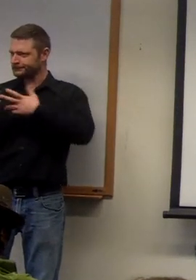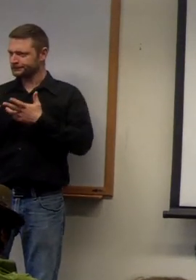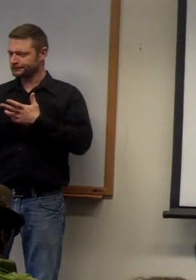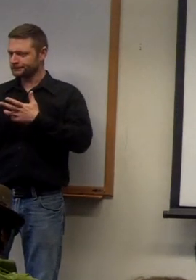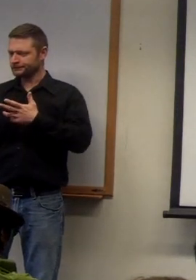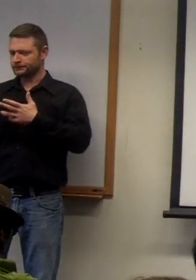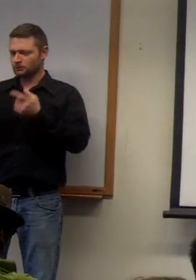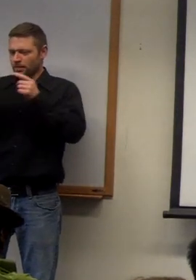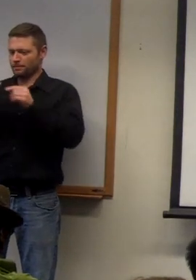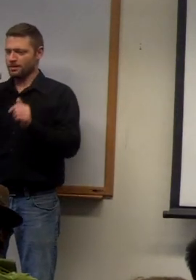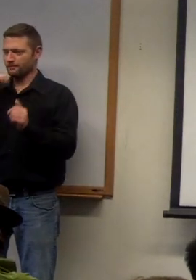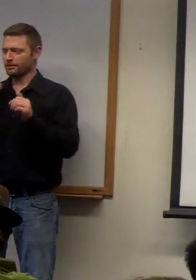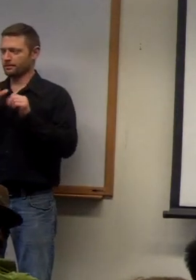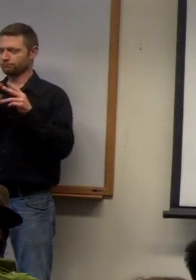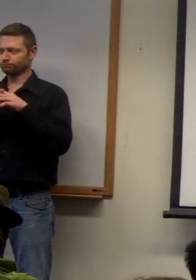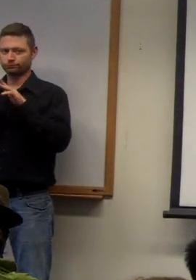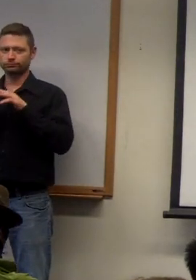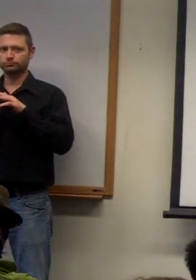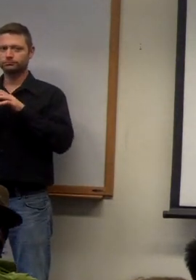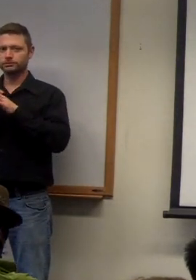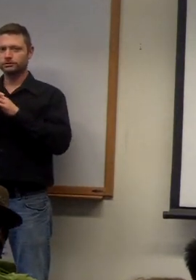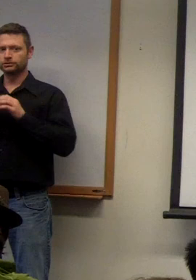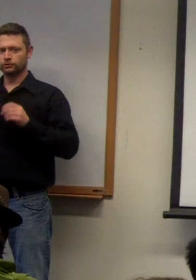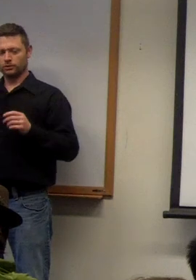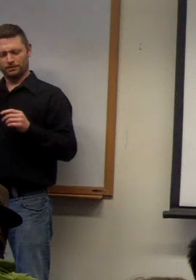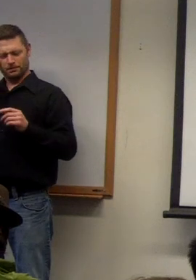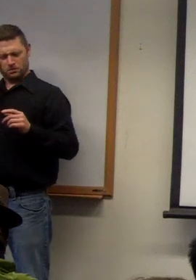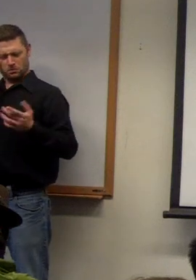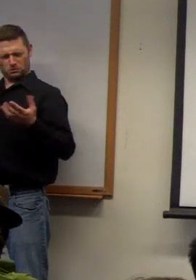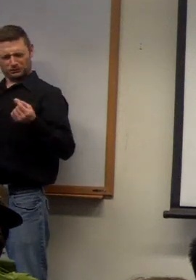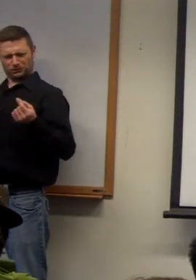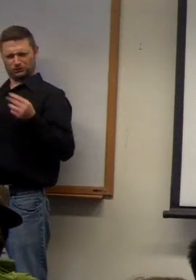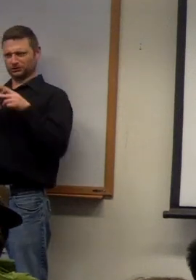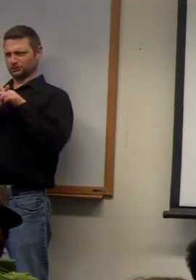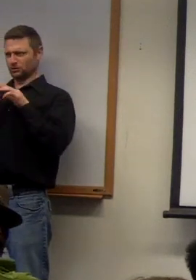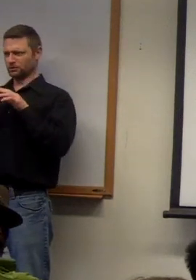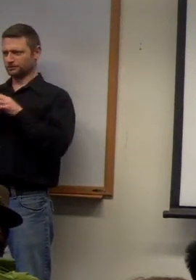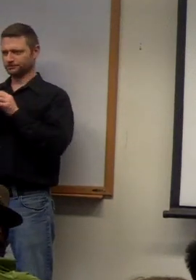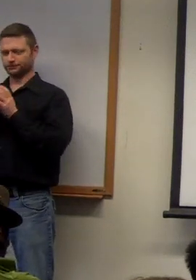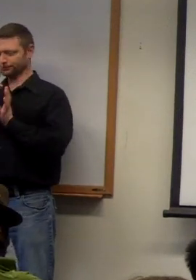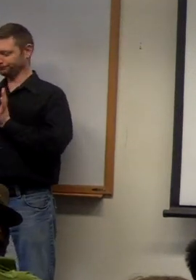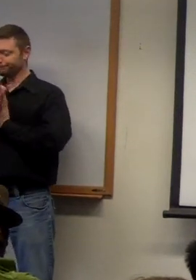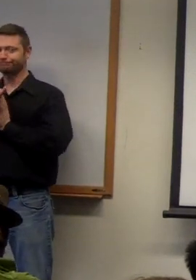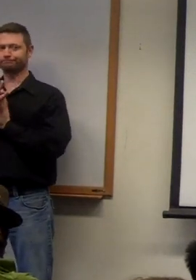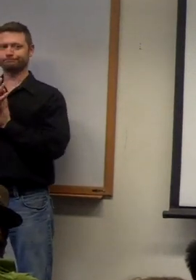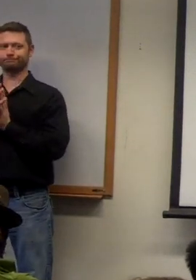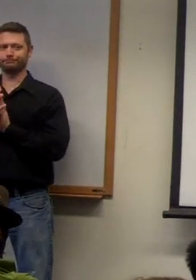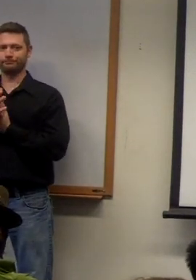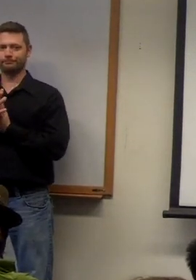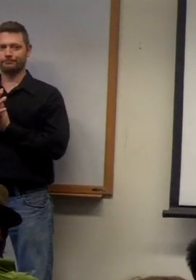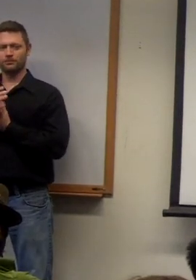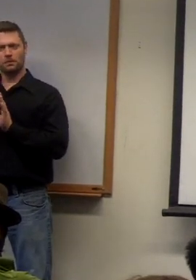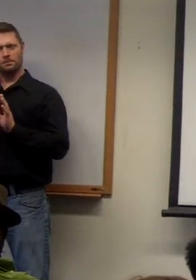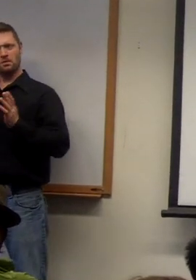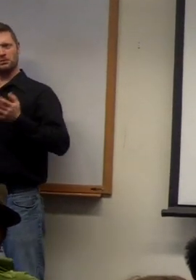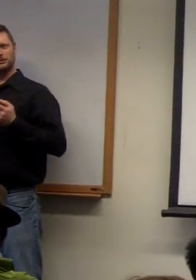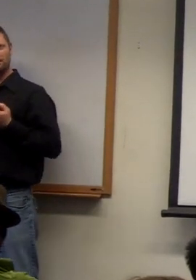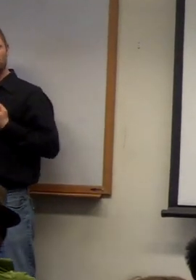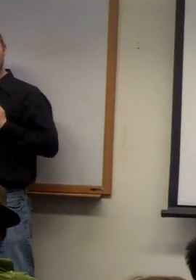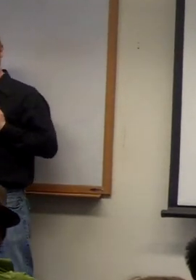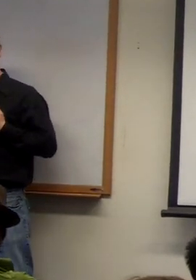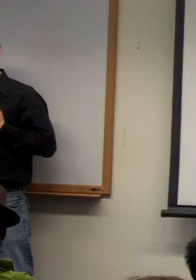kept going. I think about what she was thinking about when she decided to come back and help others.